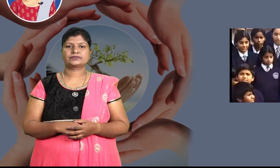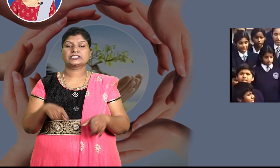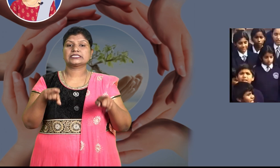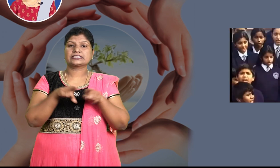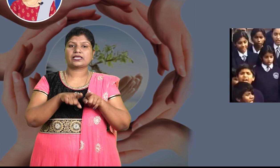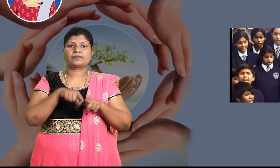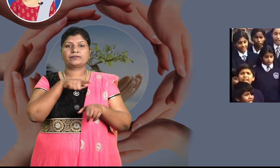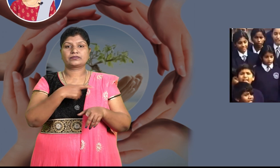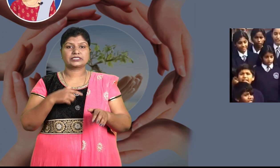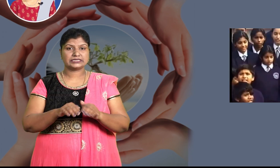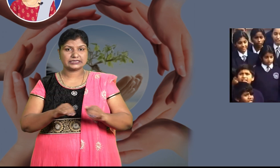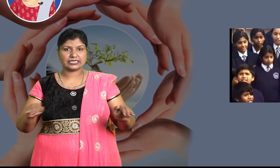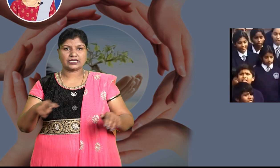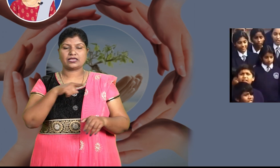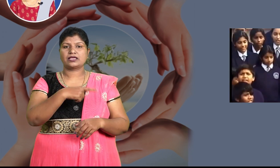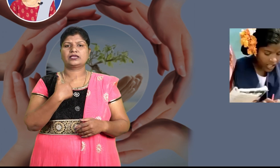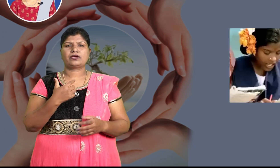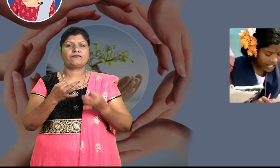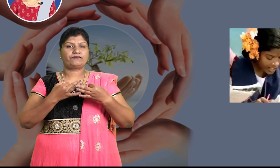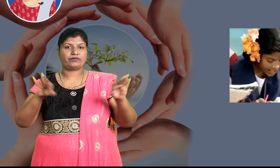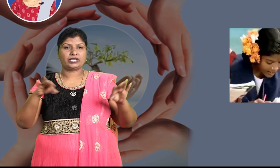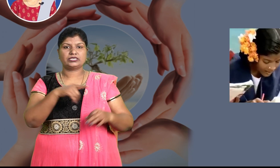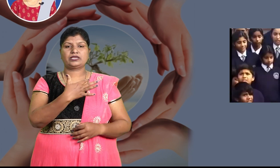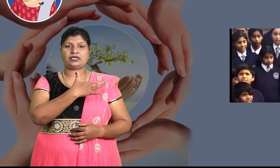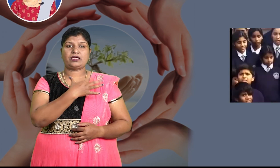children should be free of fear and trauma.